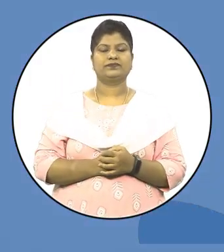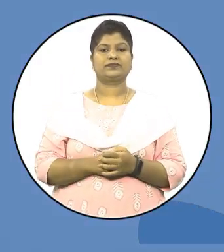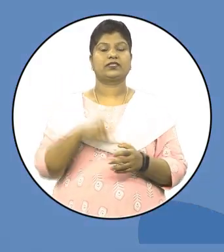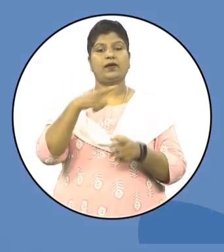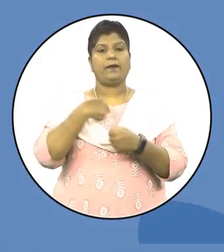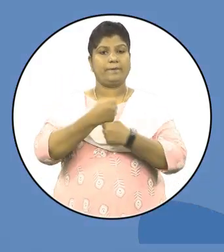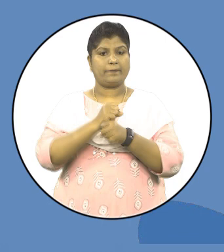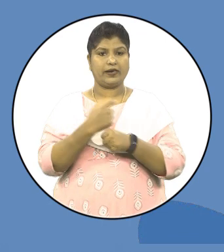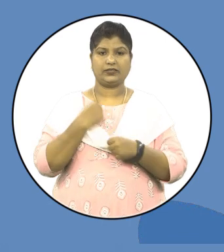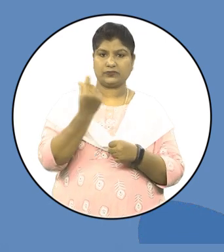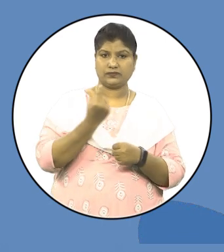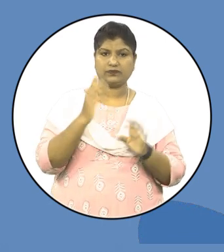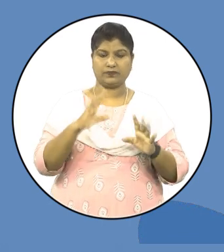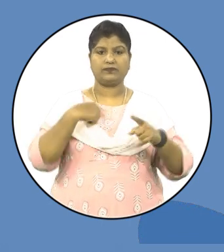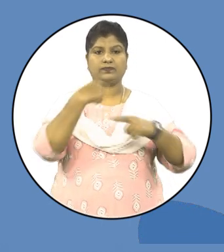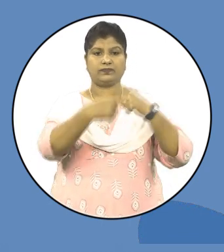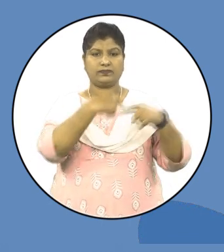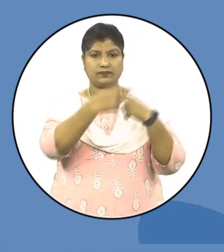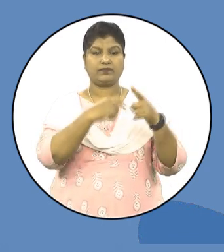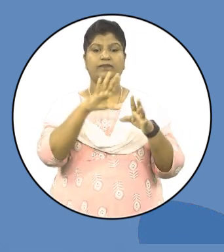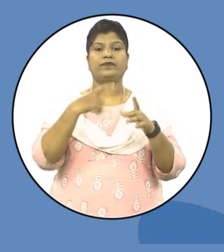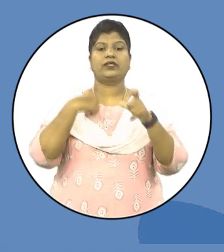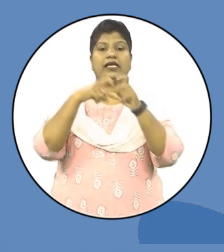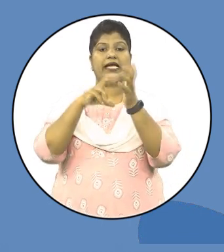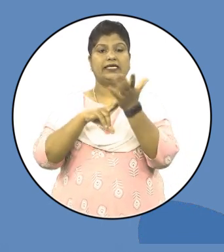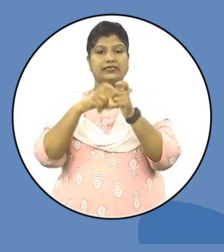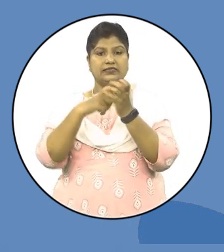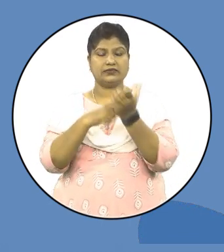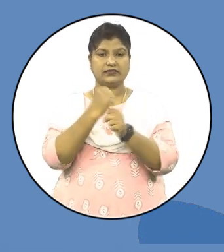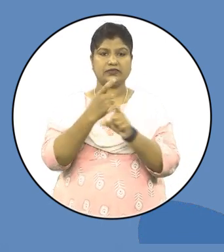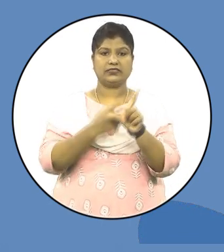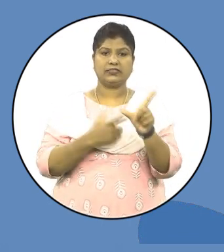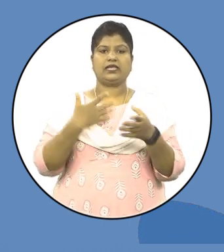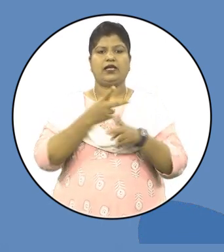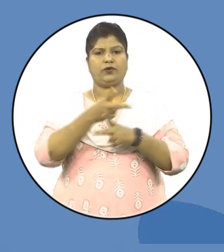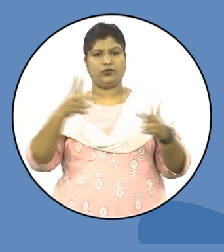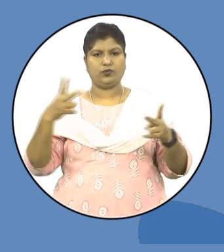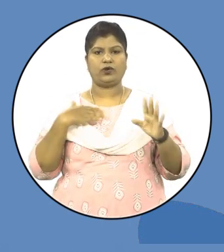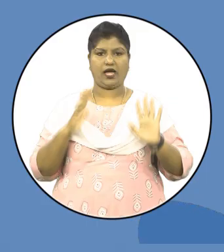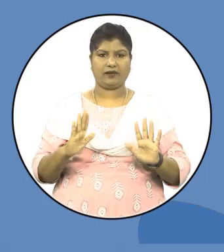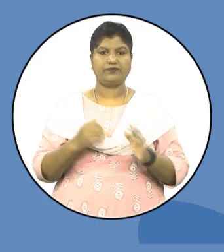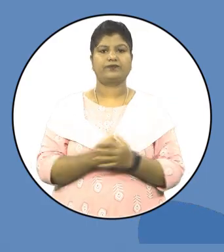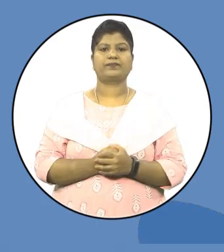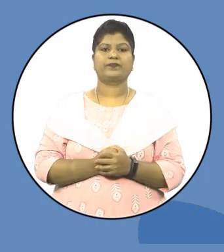Make use of renewable energy sources.